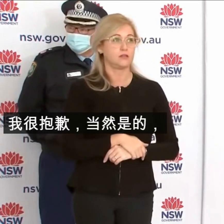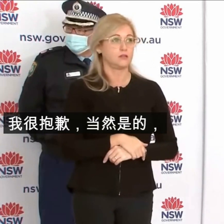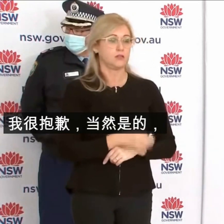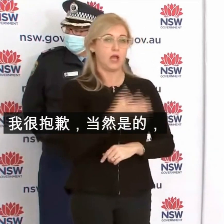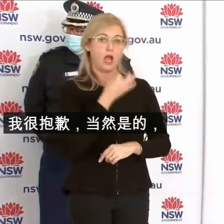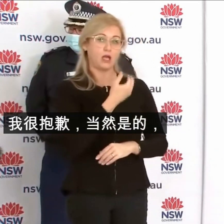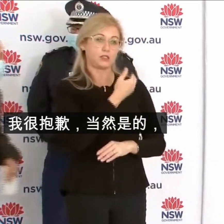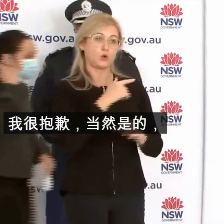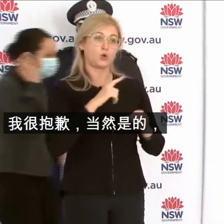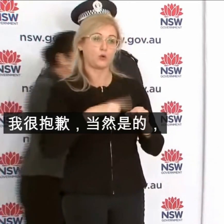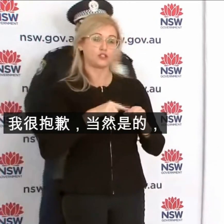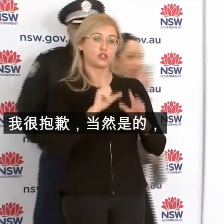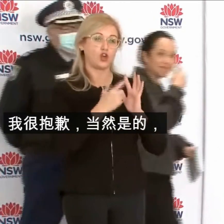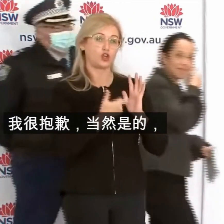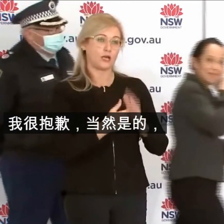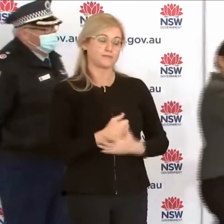yeah.